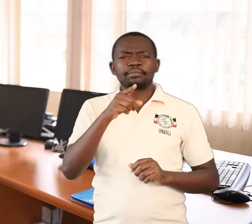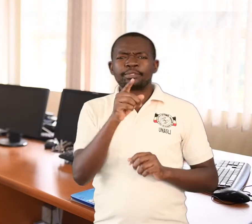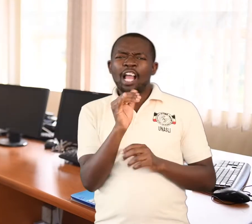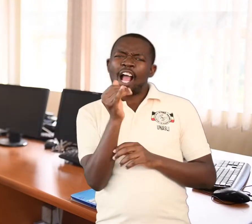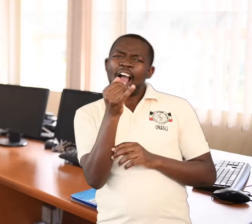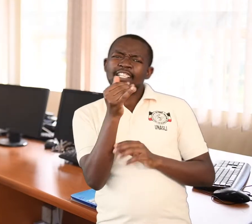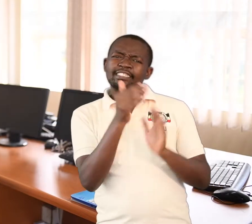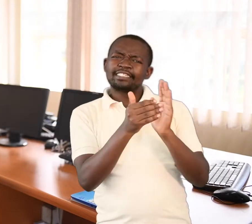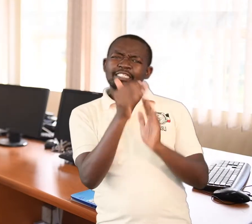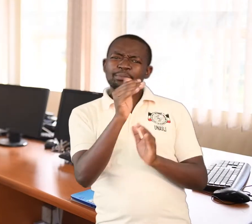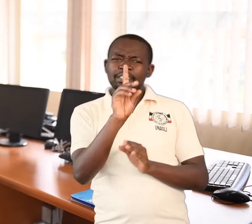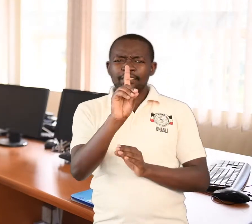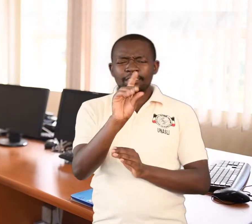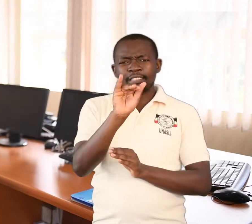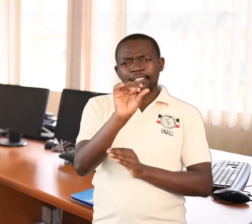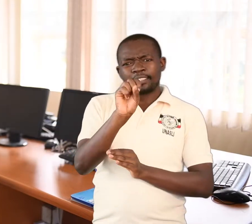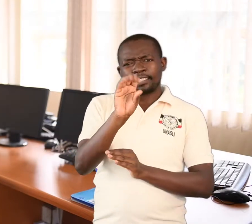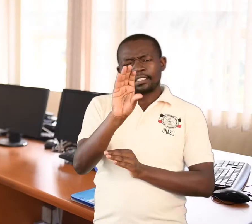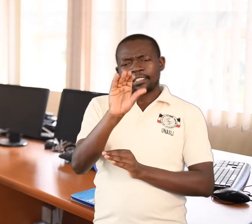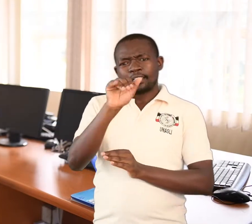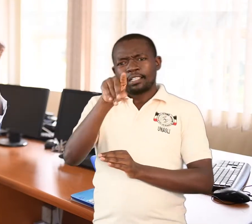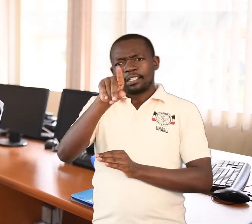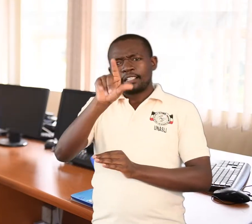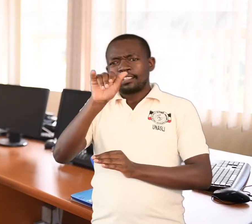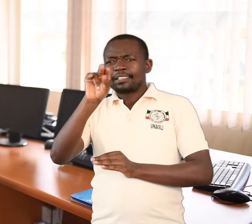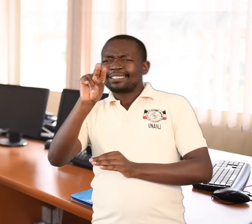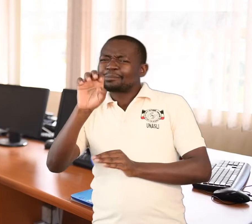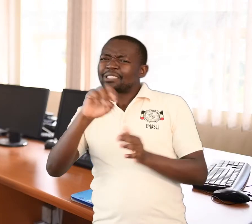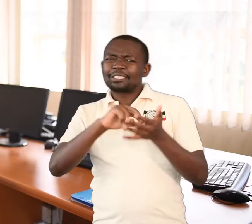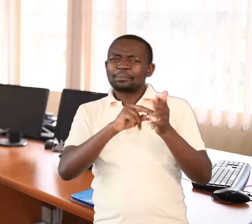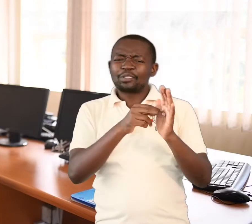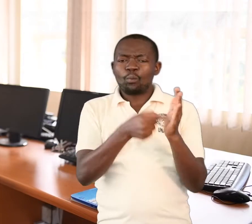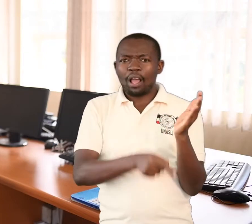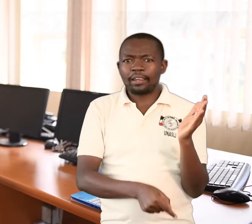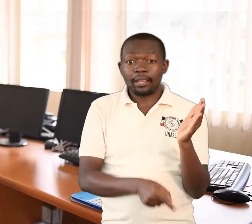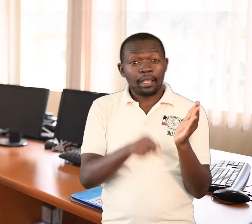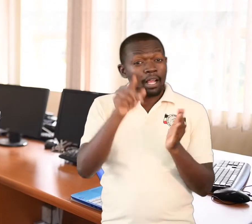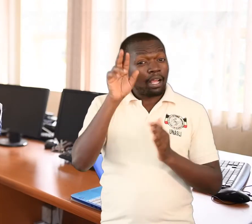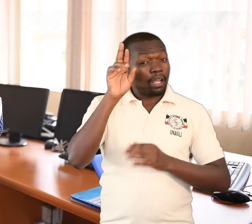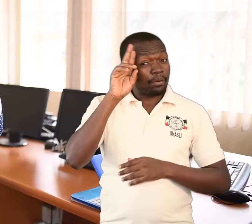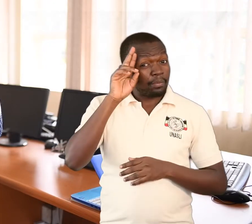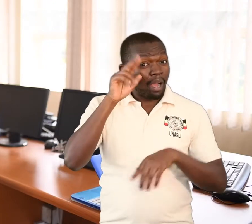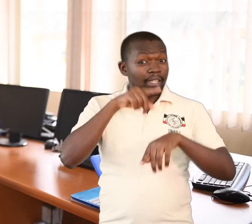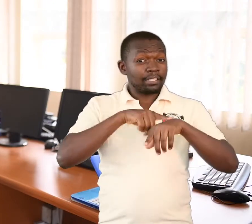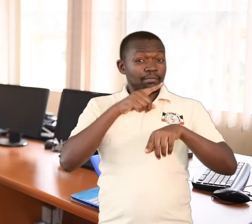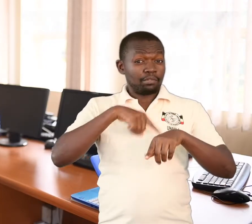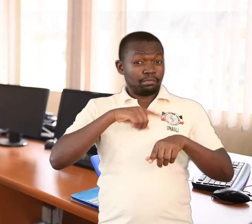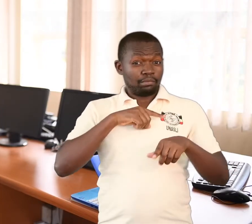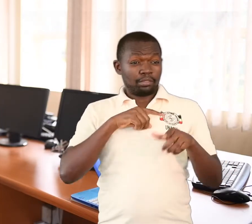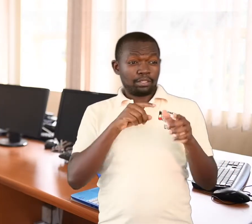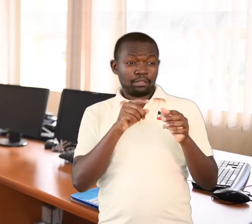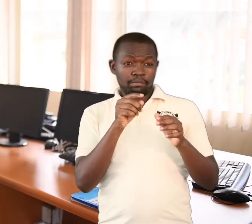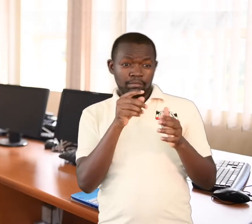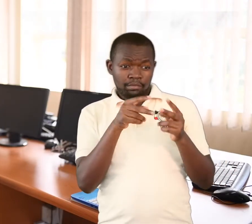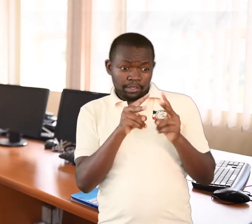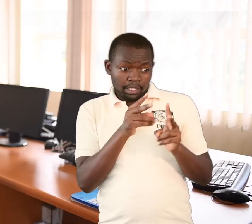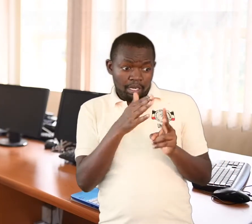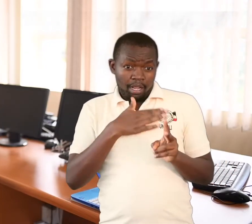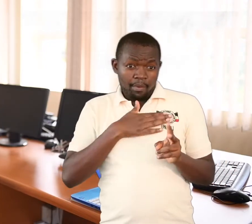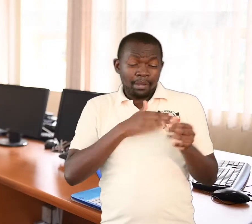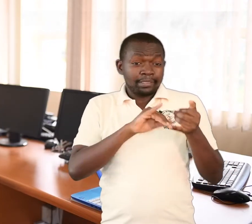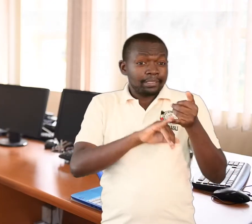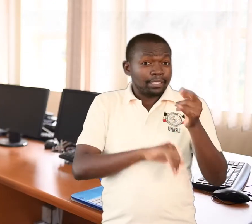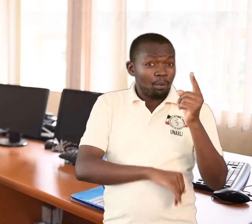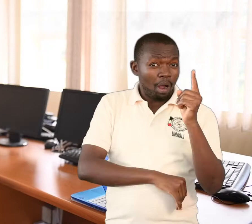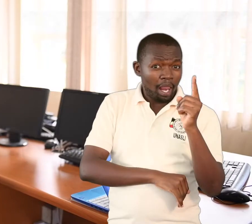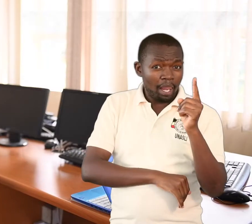discipline. I remember when we were starting our art and design lesson, as soon as we started our senior